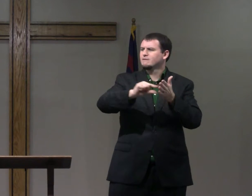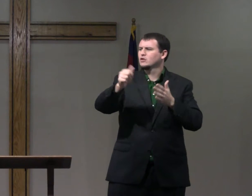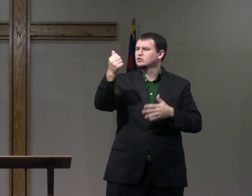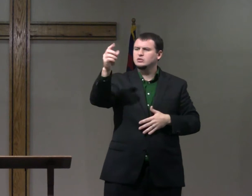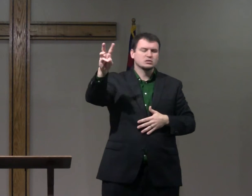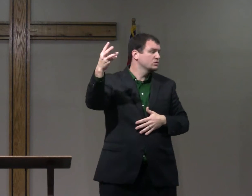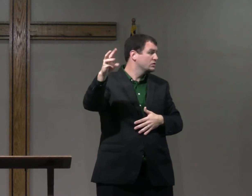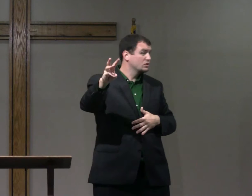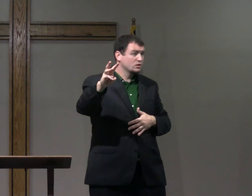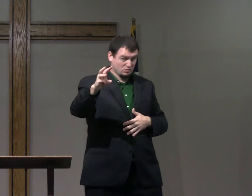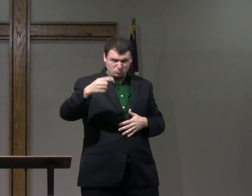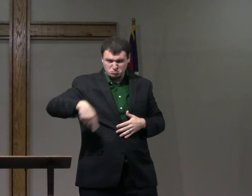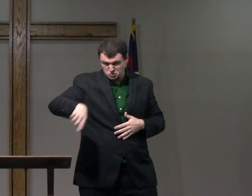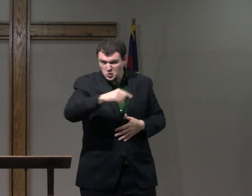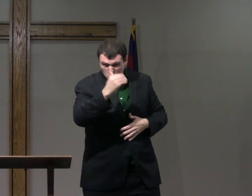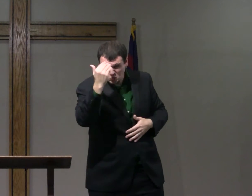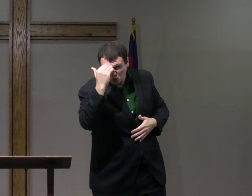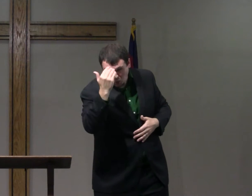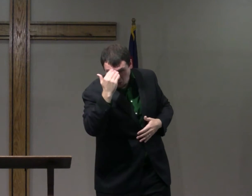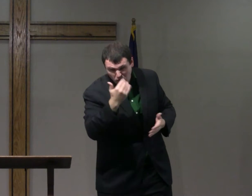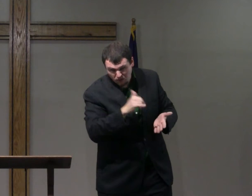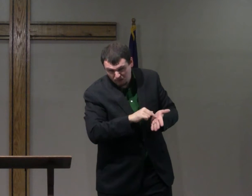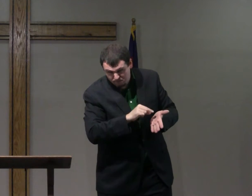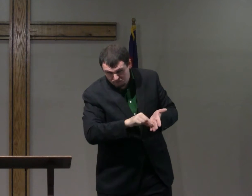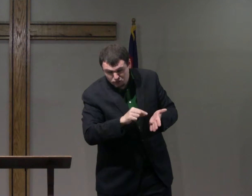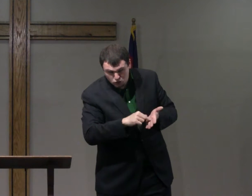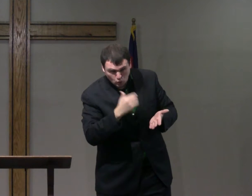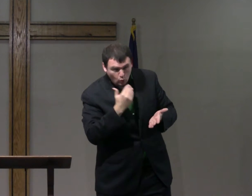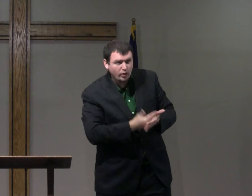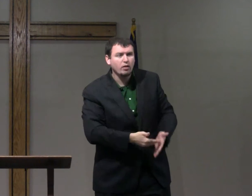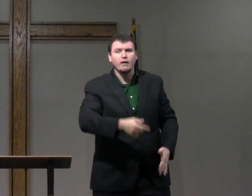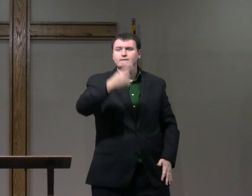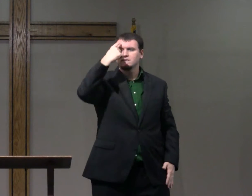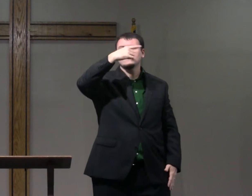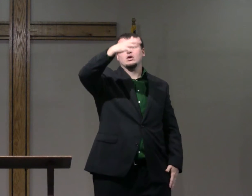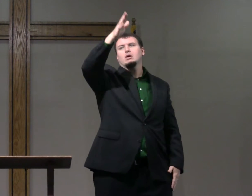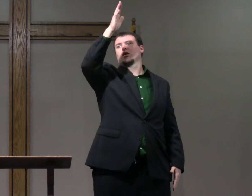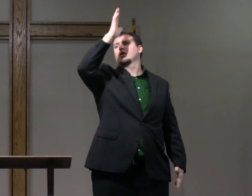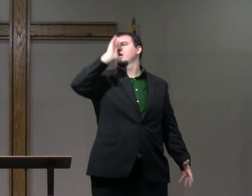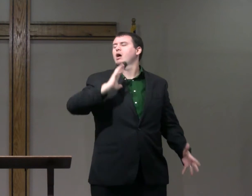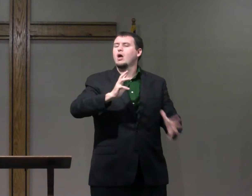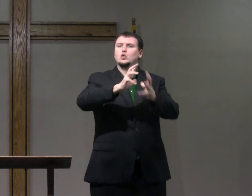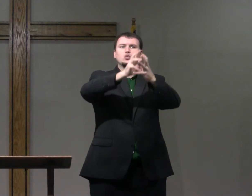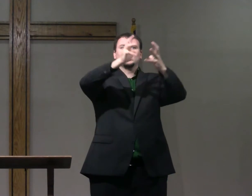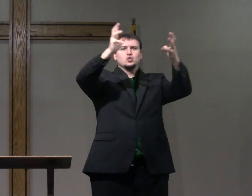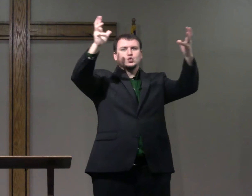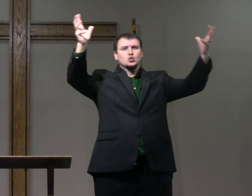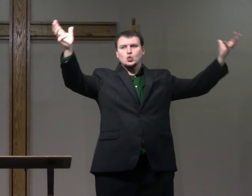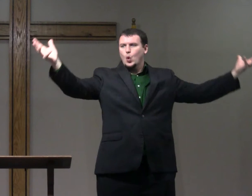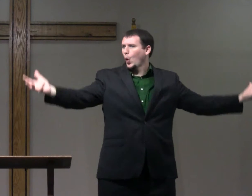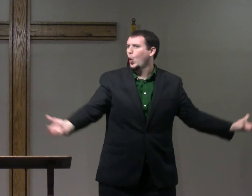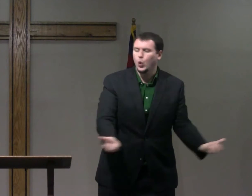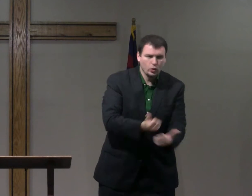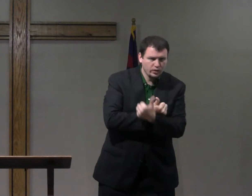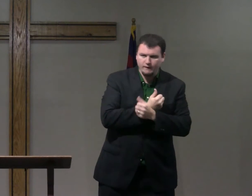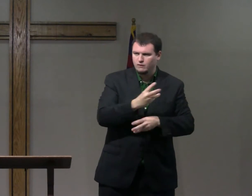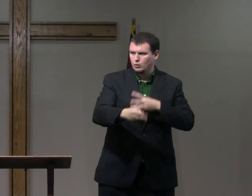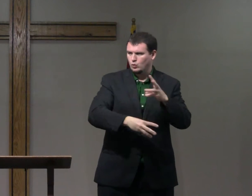John 3:16. We all know this verse pretty well. For God so loved the world